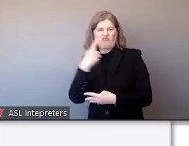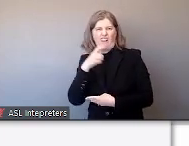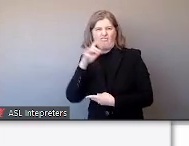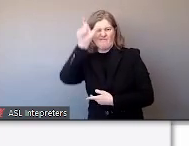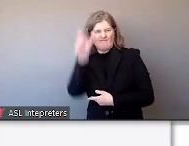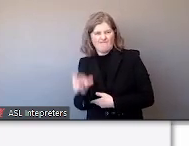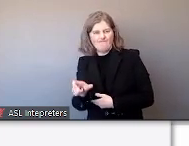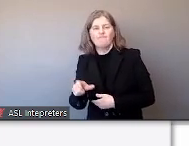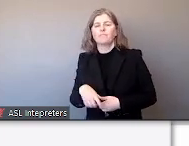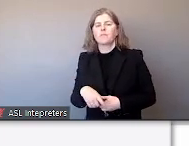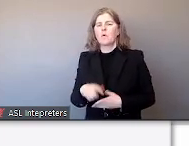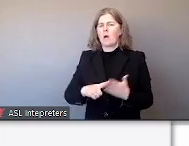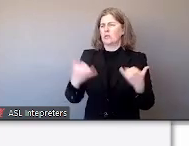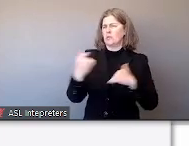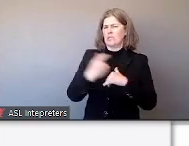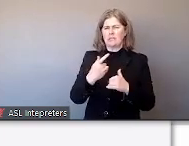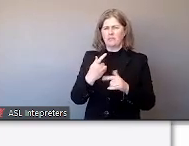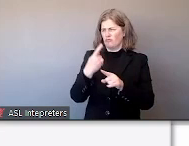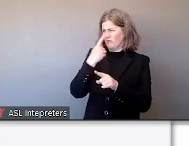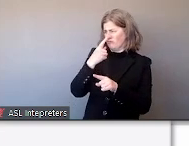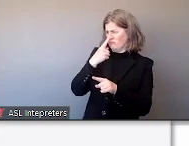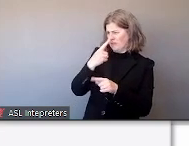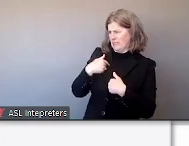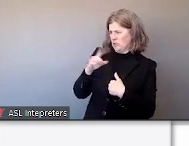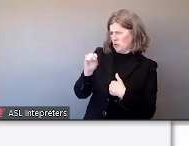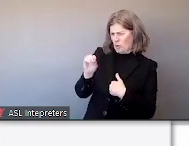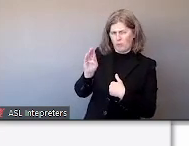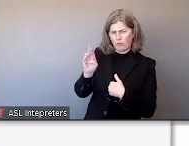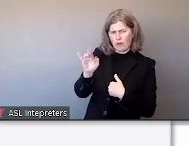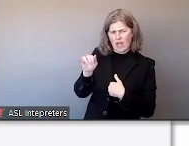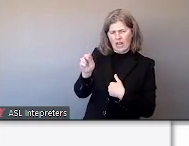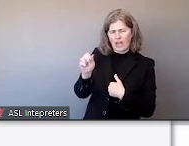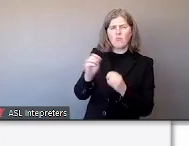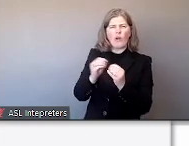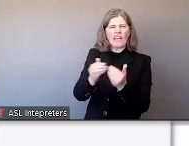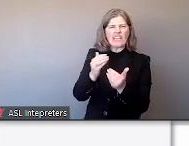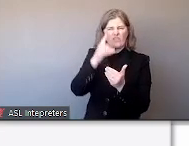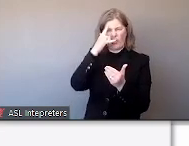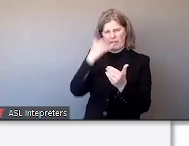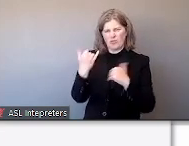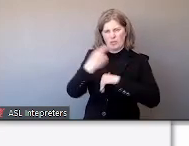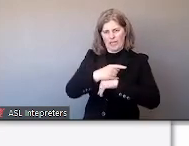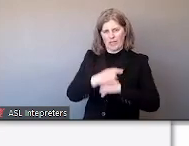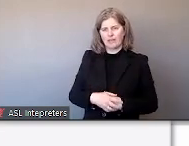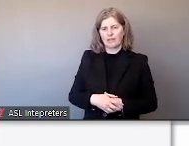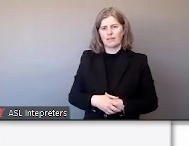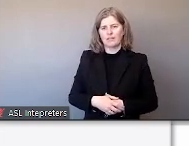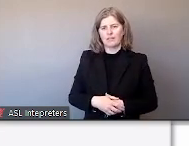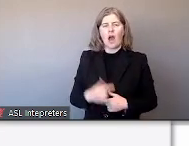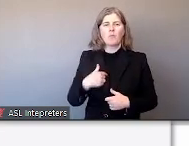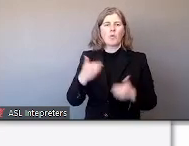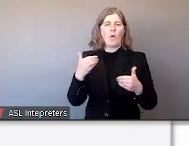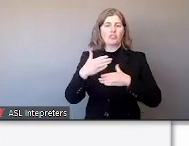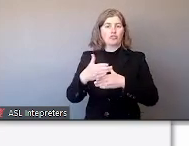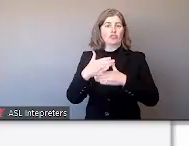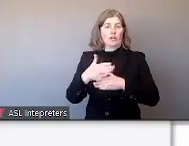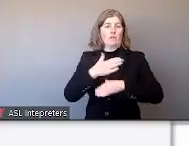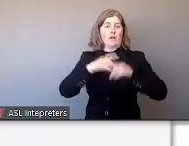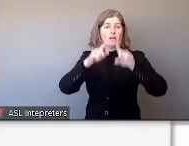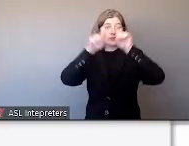I think what I'm going to do, Brianna, just to make this a little easier today, is I'm going to share my